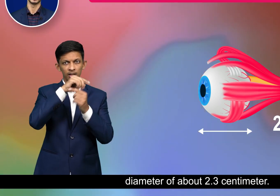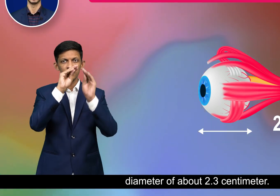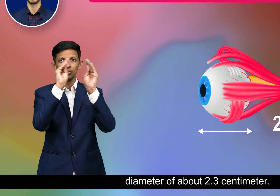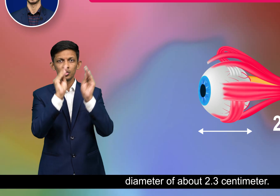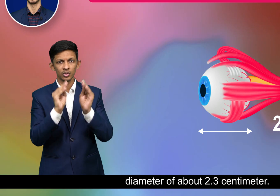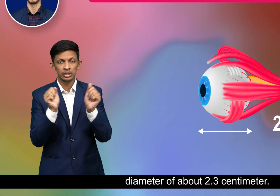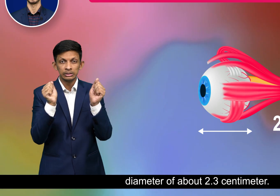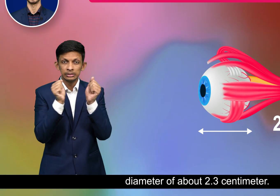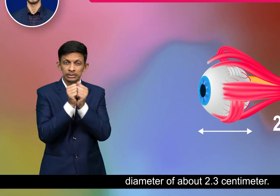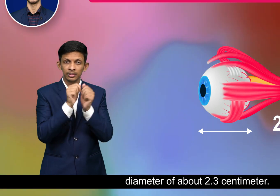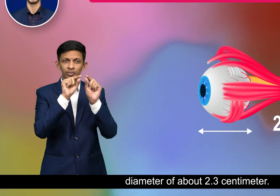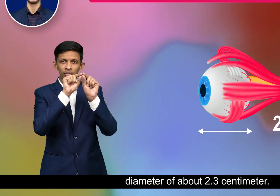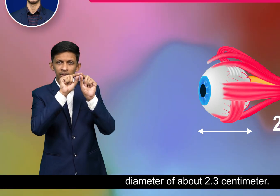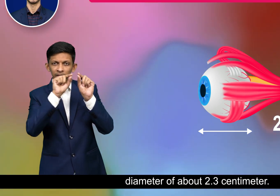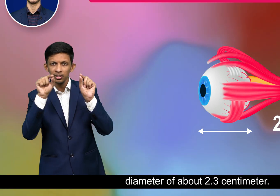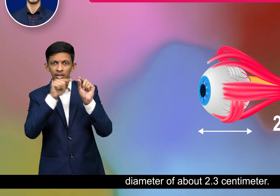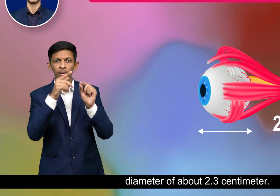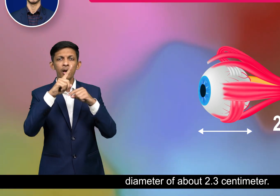centimeters.